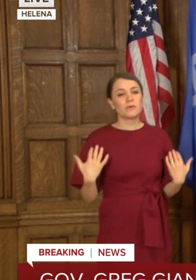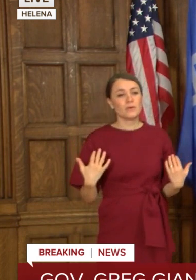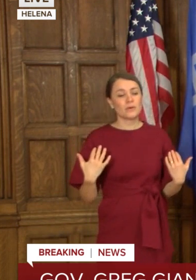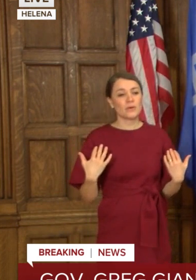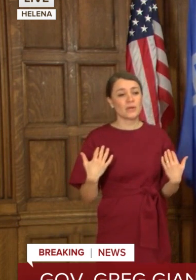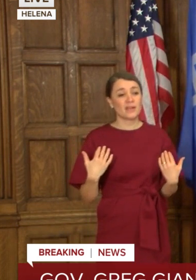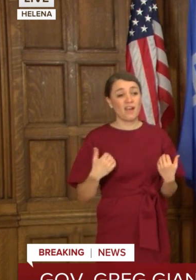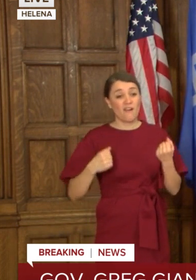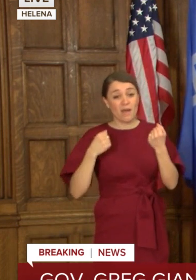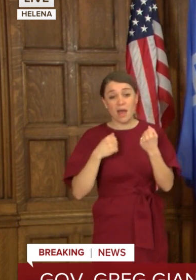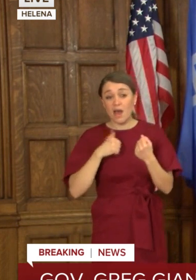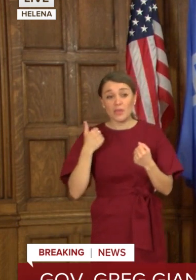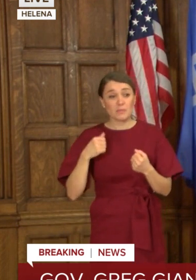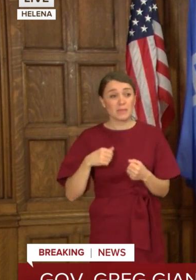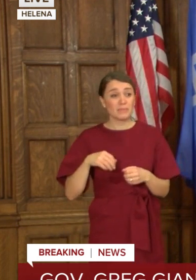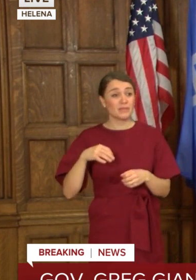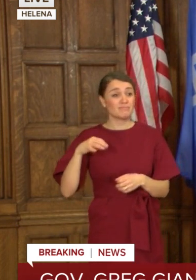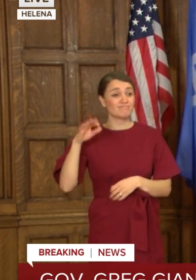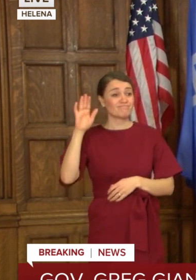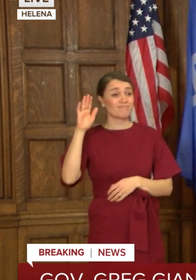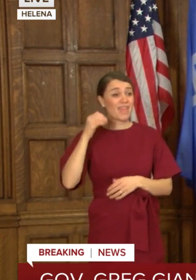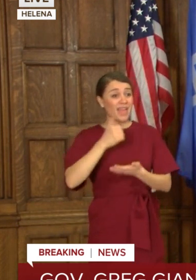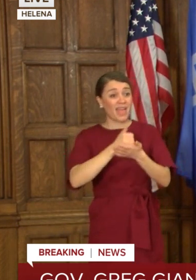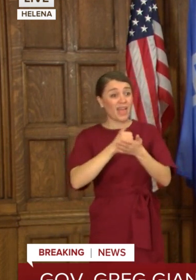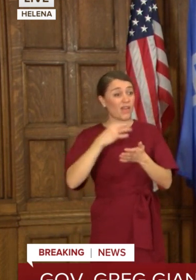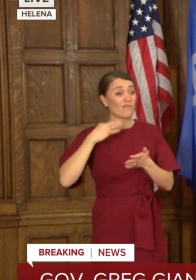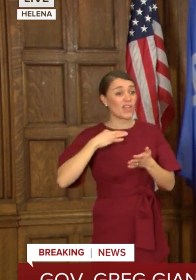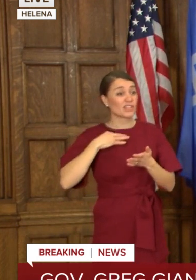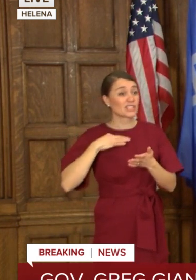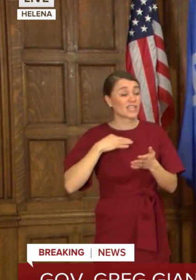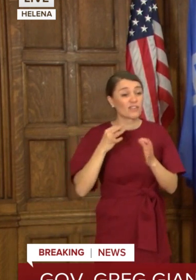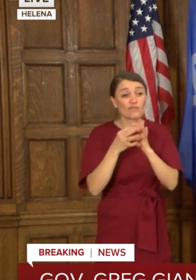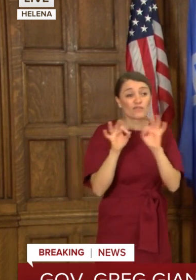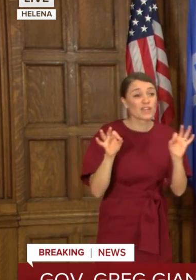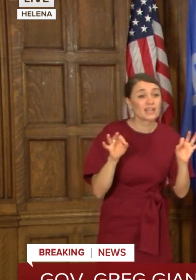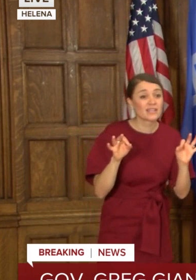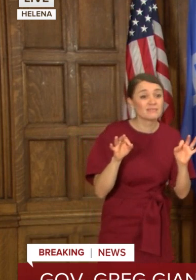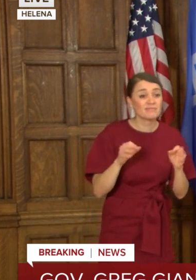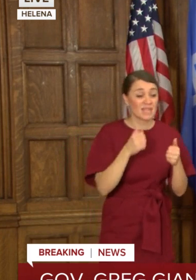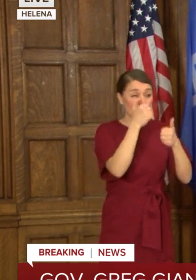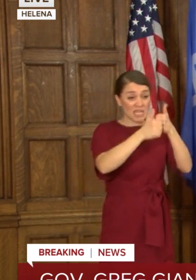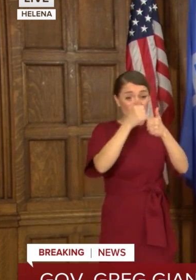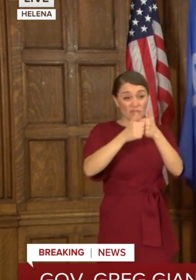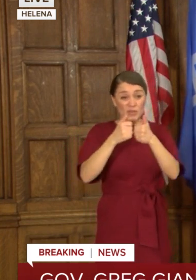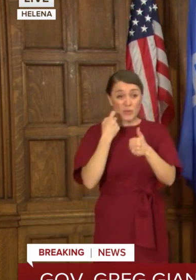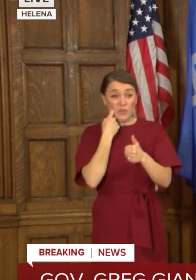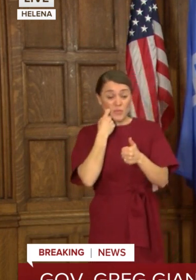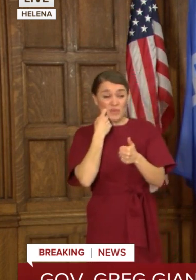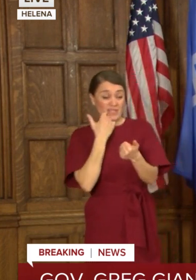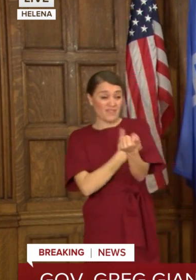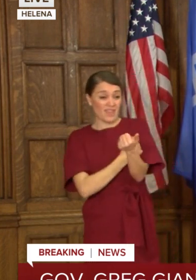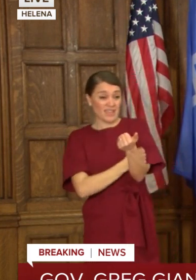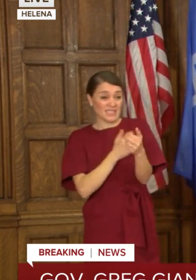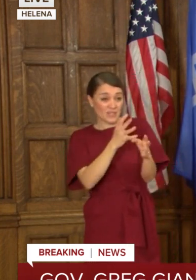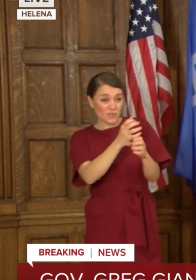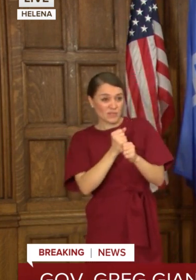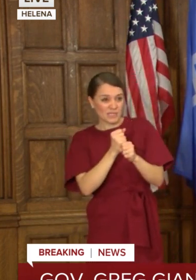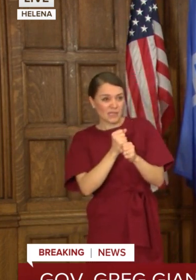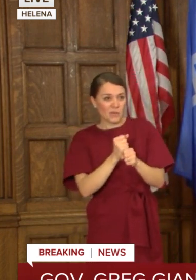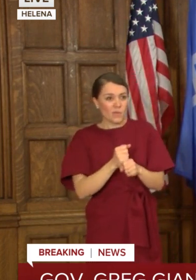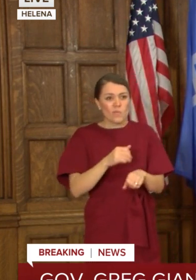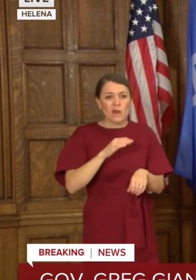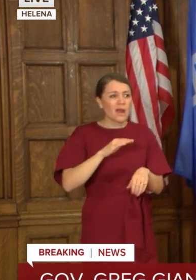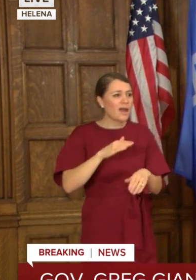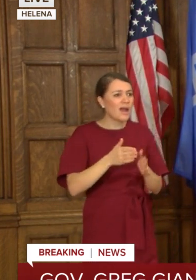fellow Montanans getting the vaccines. Individuals who had just received their vaccine were asking how to